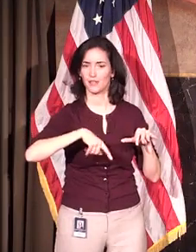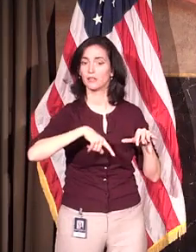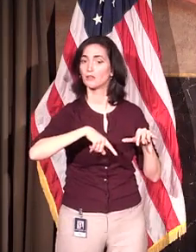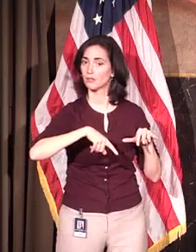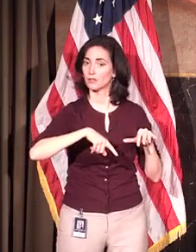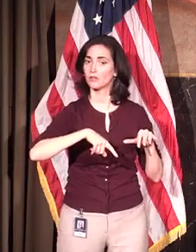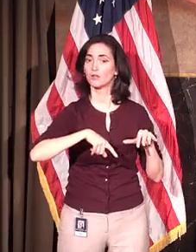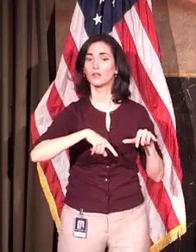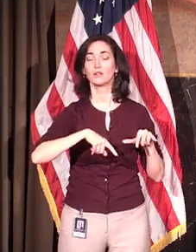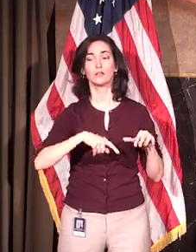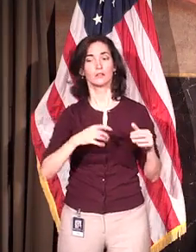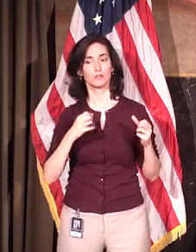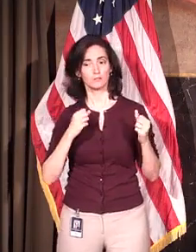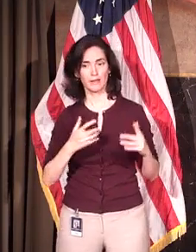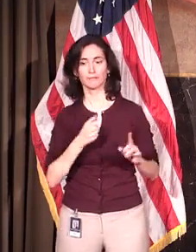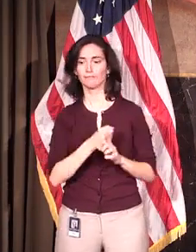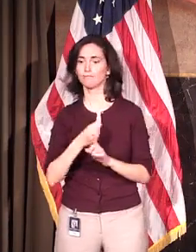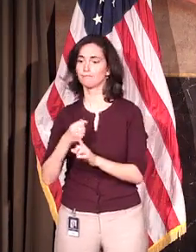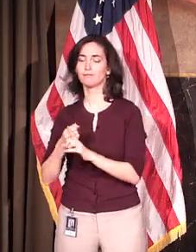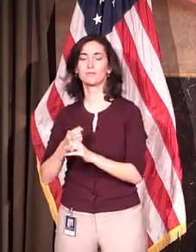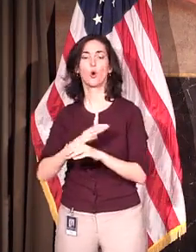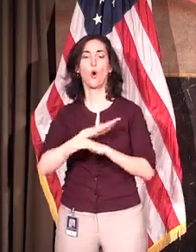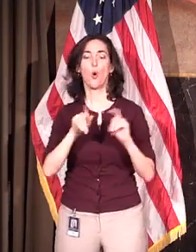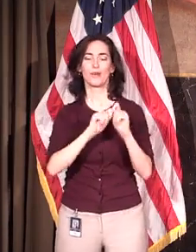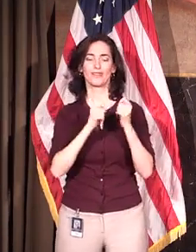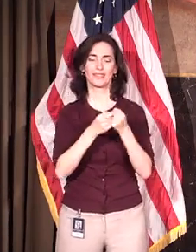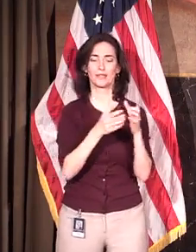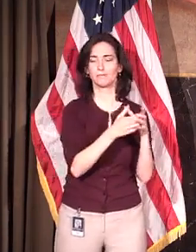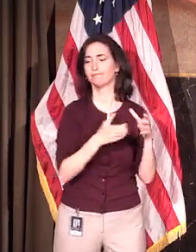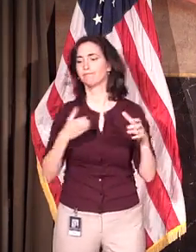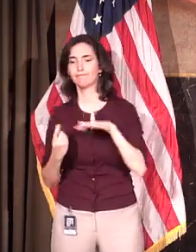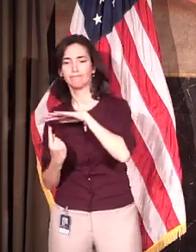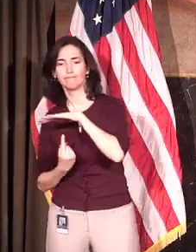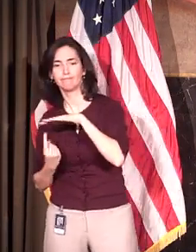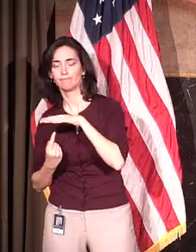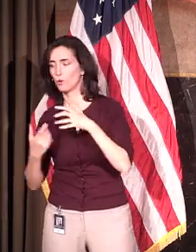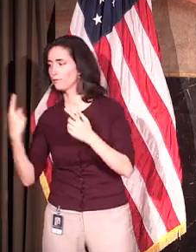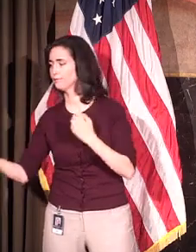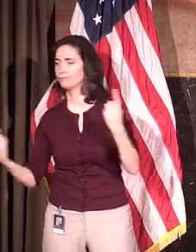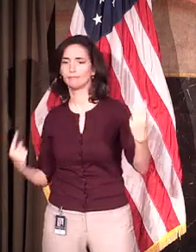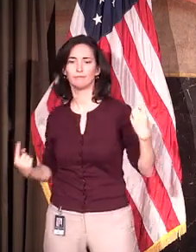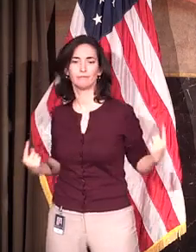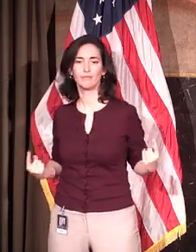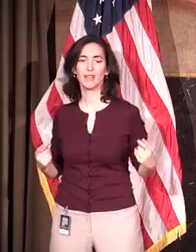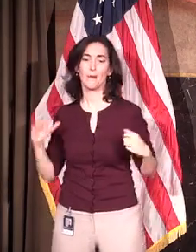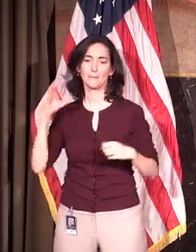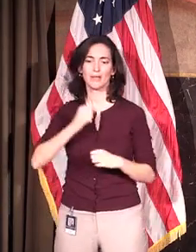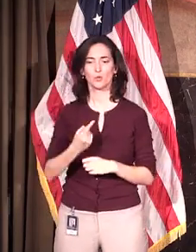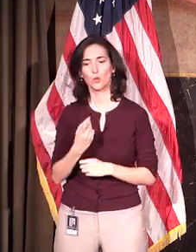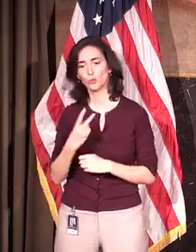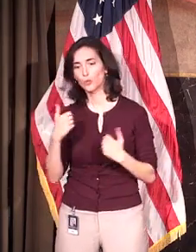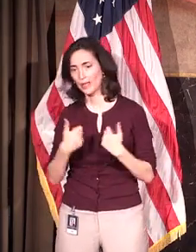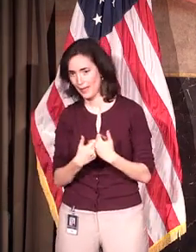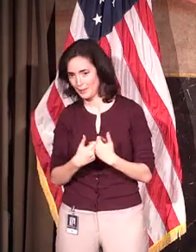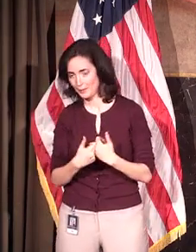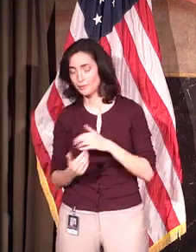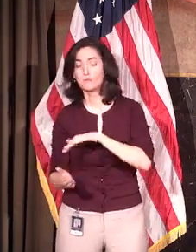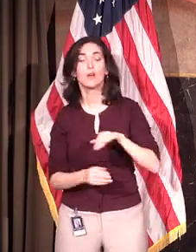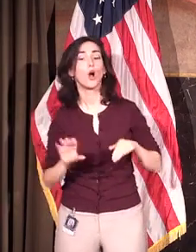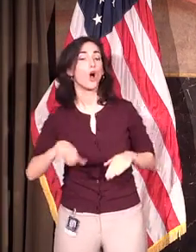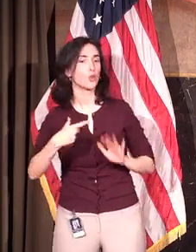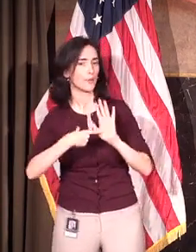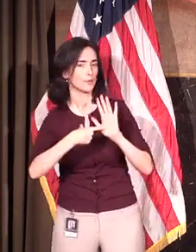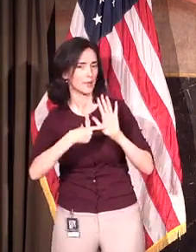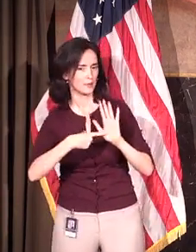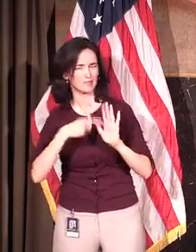Thankfully, no one got very sick, but the whole team had to quarantine, had to miss a couple games. That's one example. The second example that